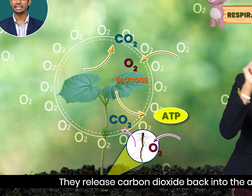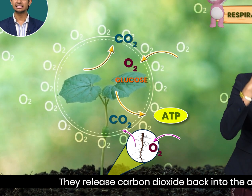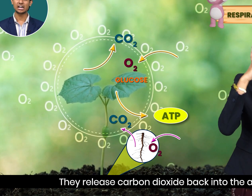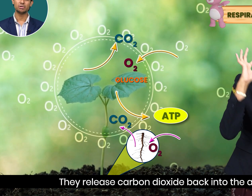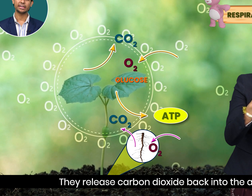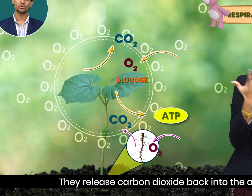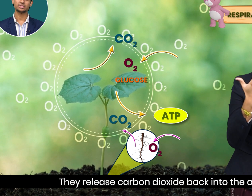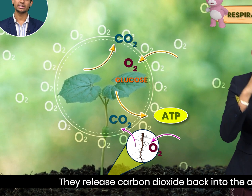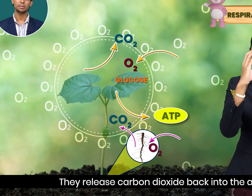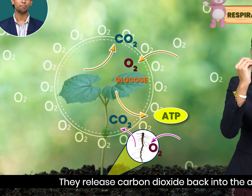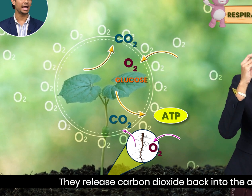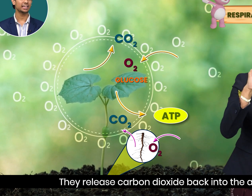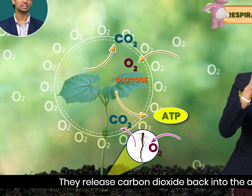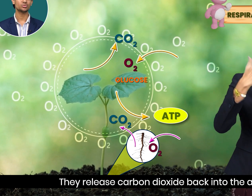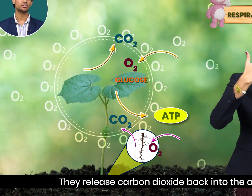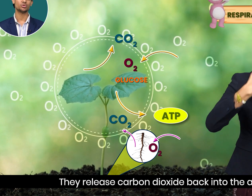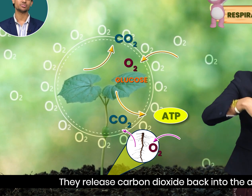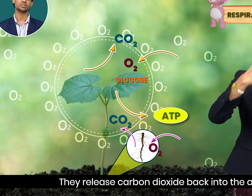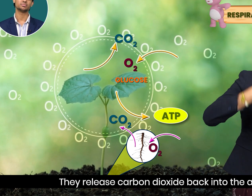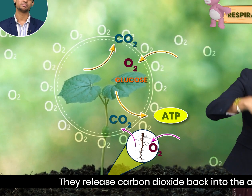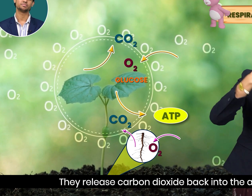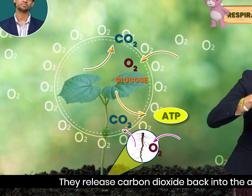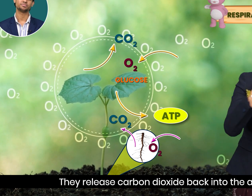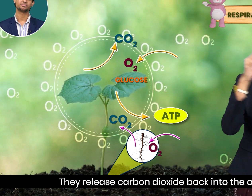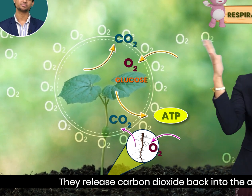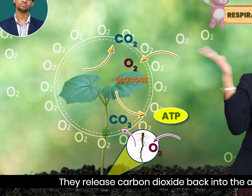They release carbon dioxide back into the atmosphere.